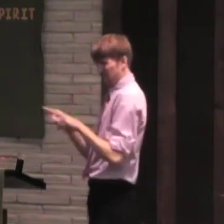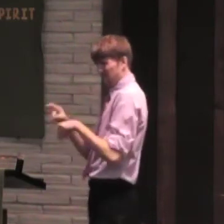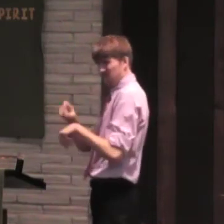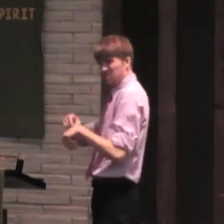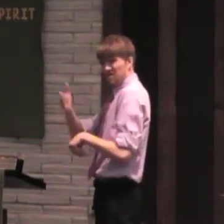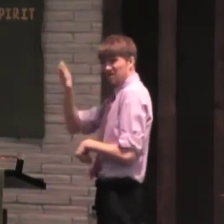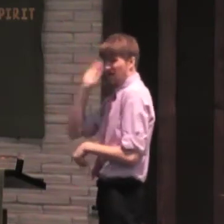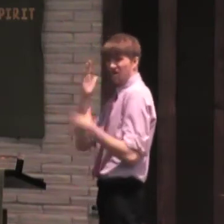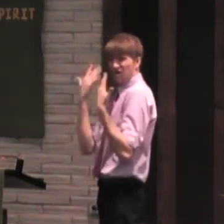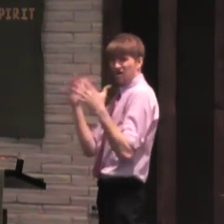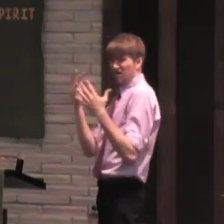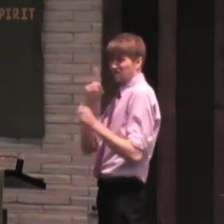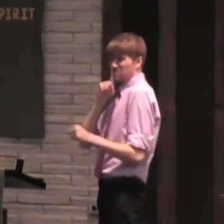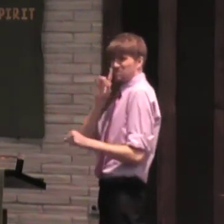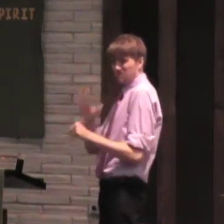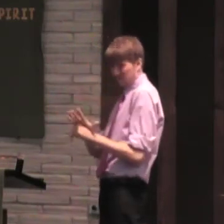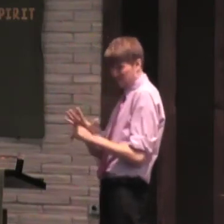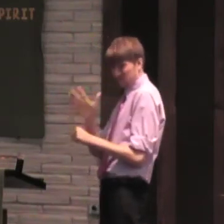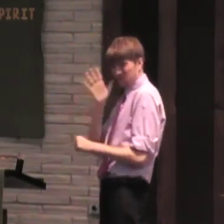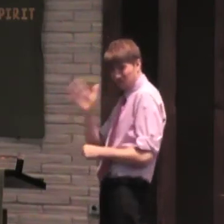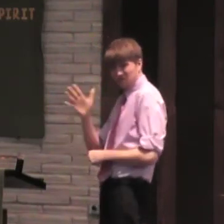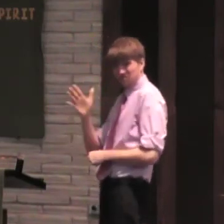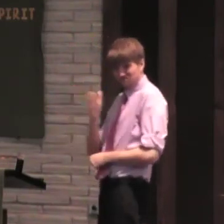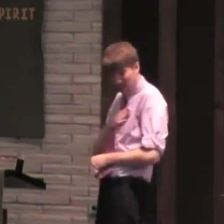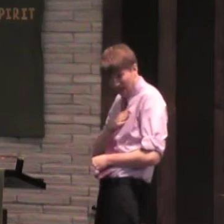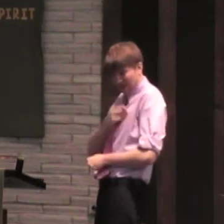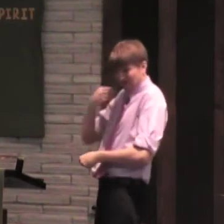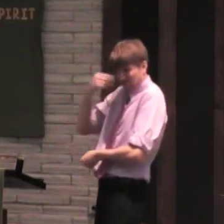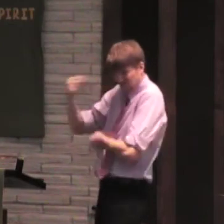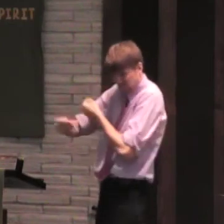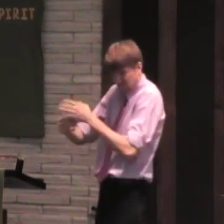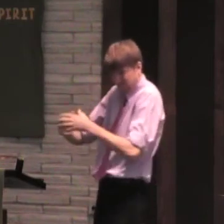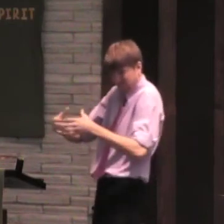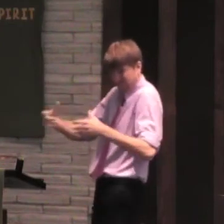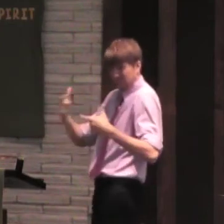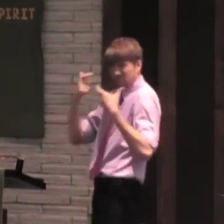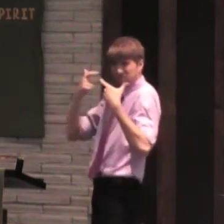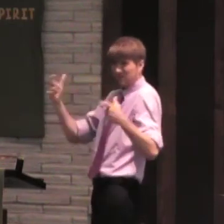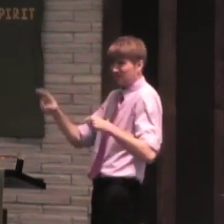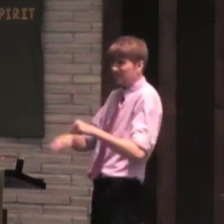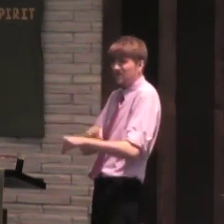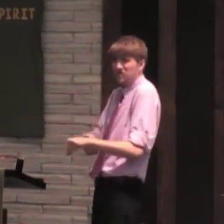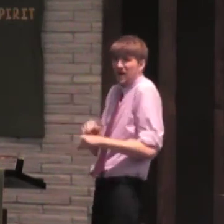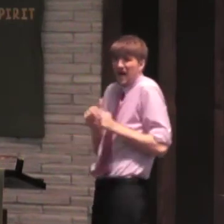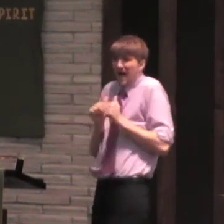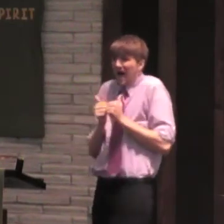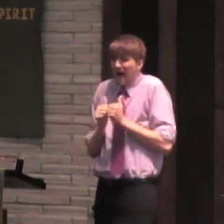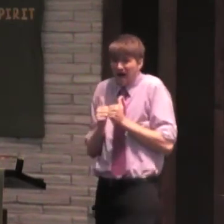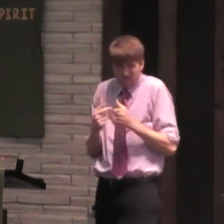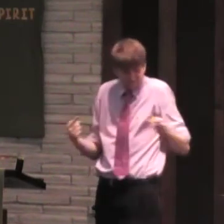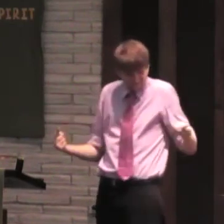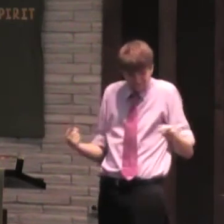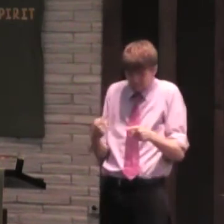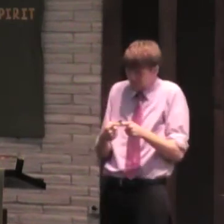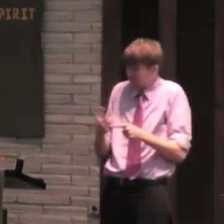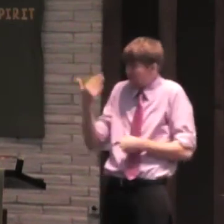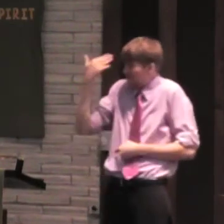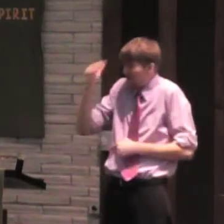Abraham sacrificing his only son, but at the same time, God had promised him that his kingdom would grow to a great nation. Now